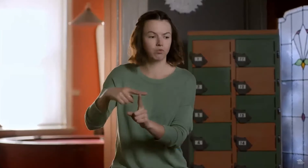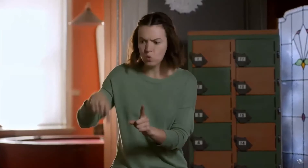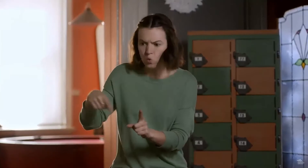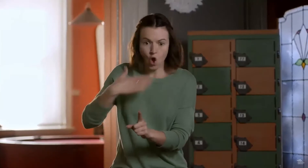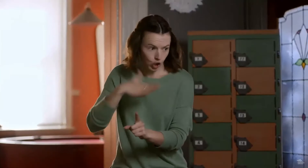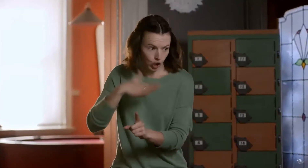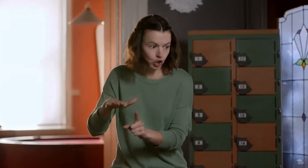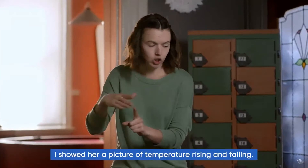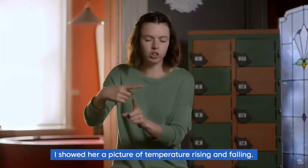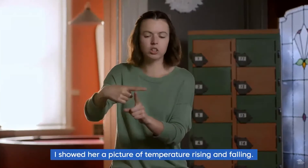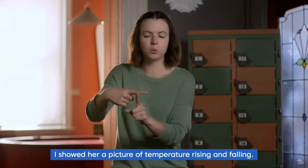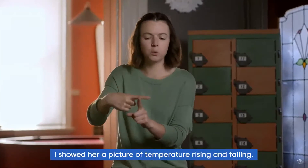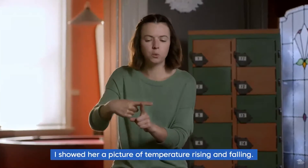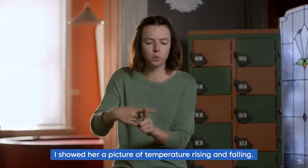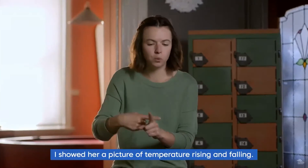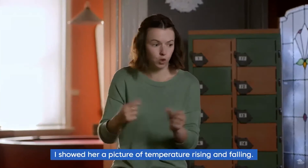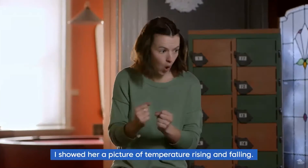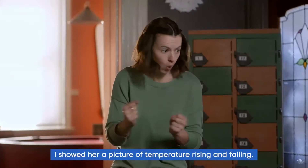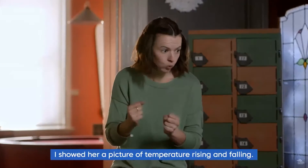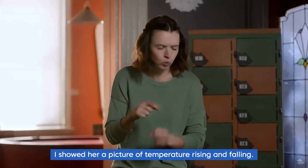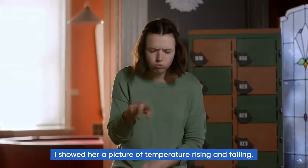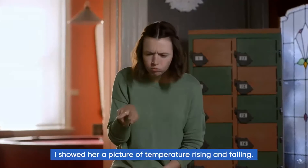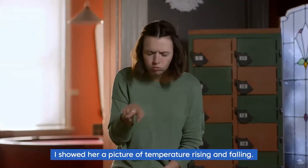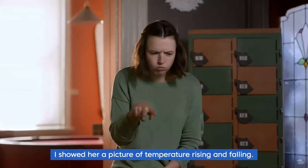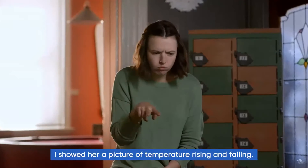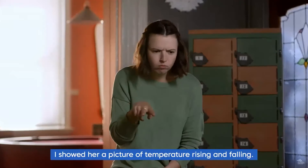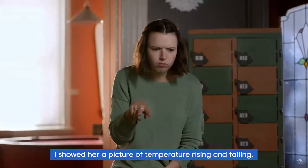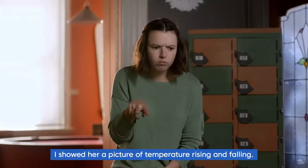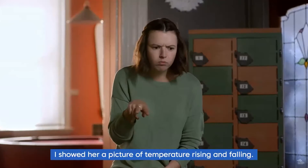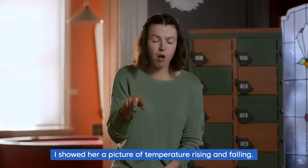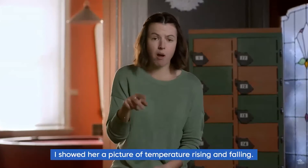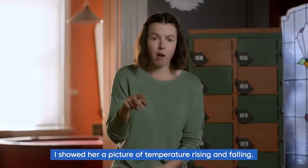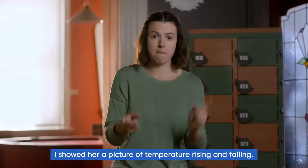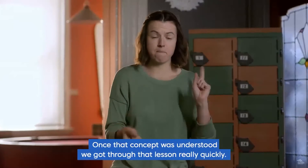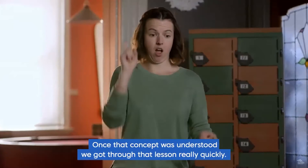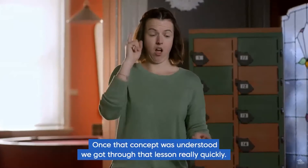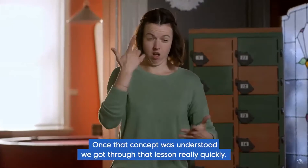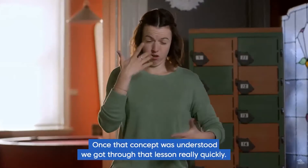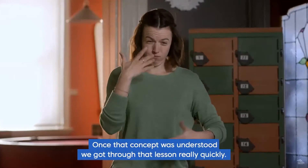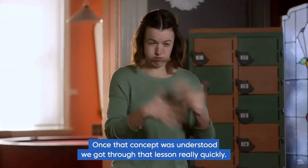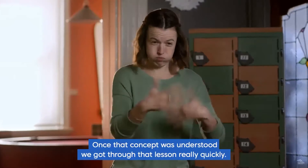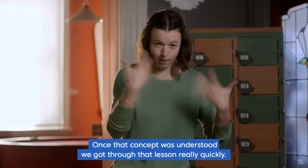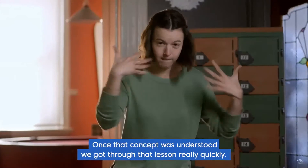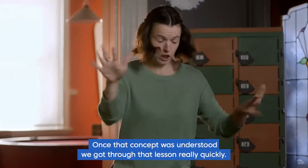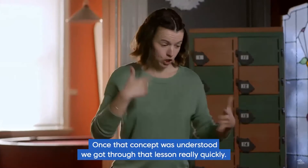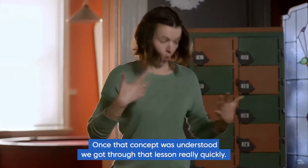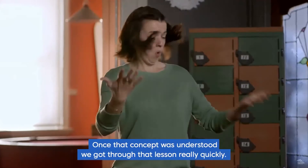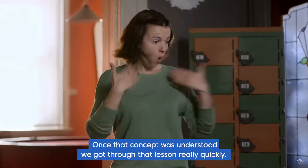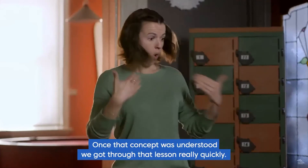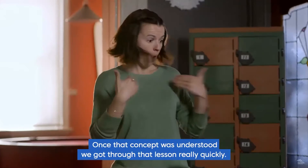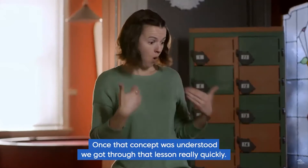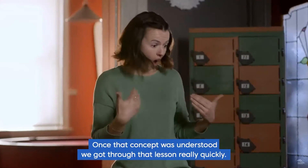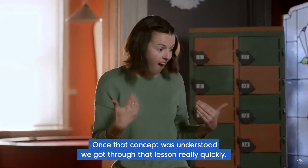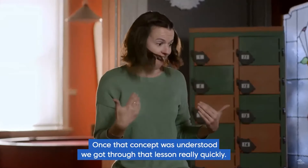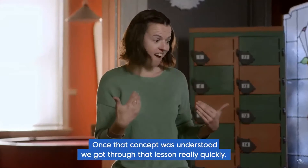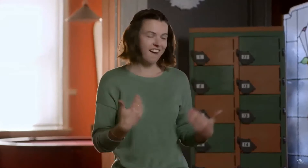heat. I showed her a picture of temperature rising and falling. Once that concept was understood, we got through the